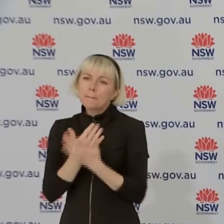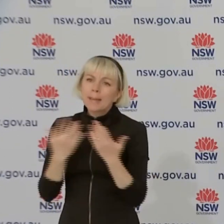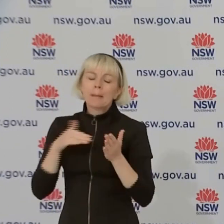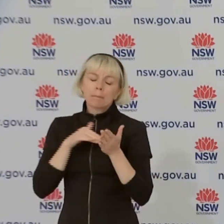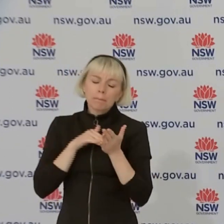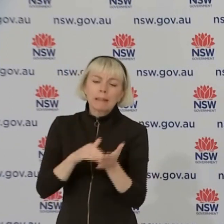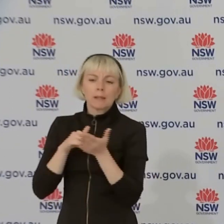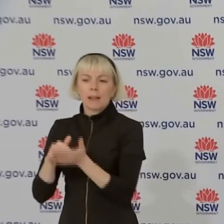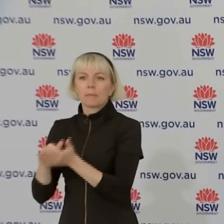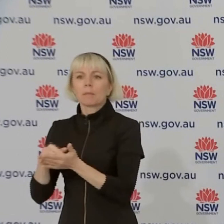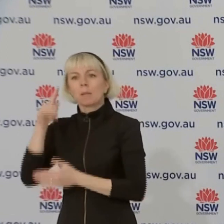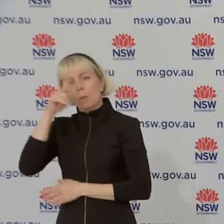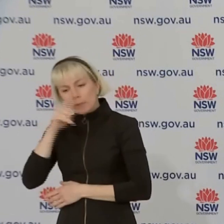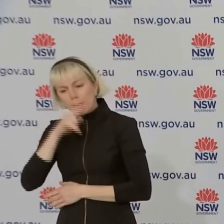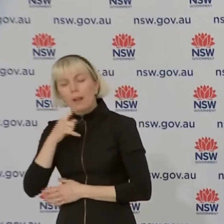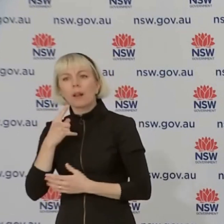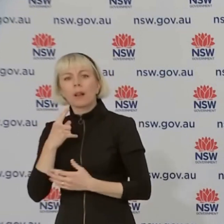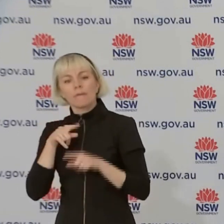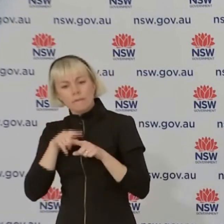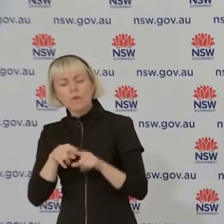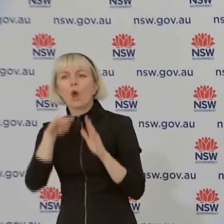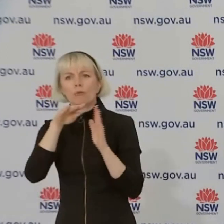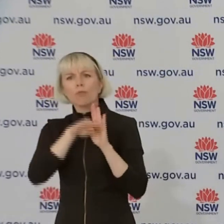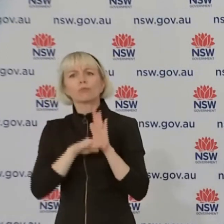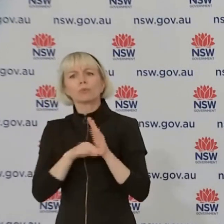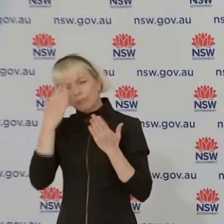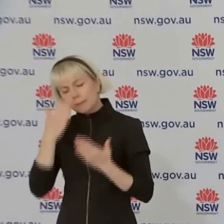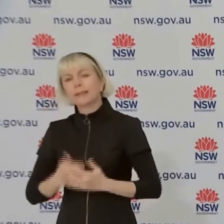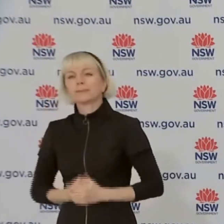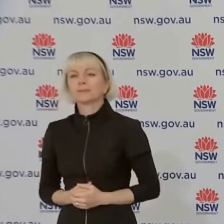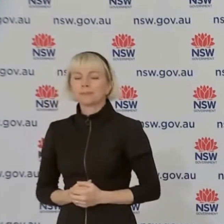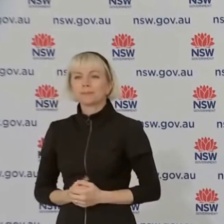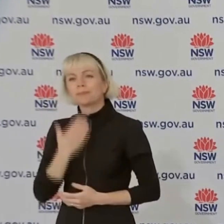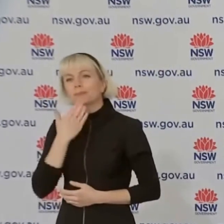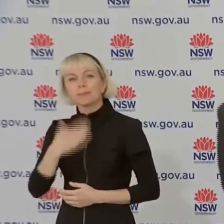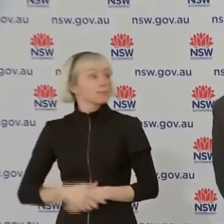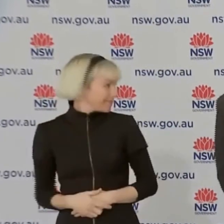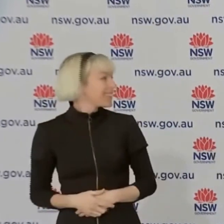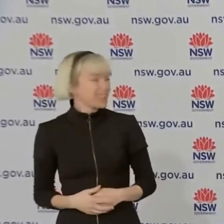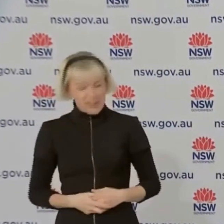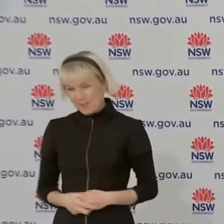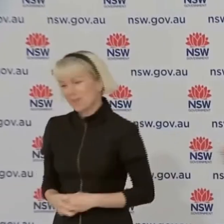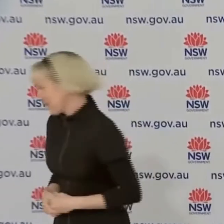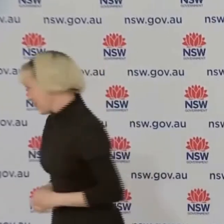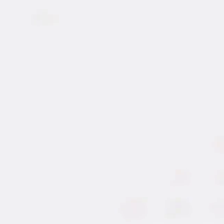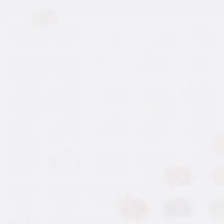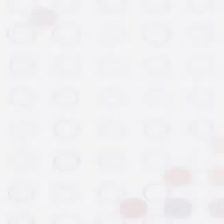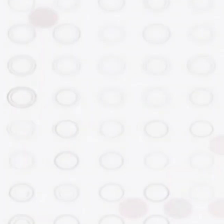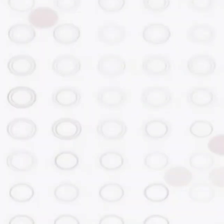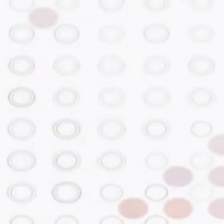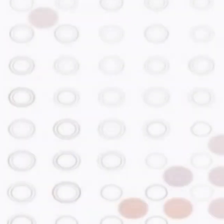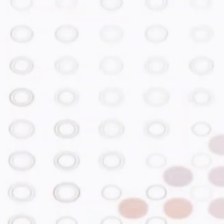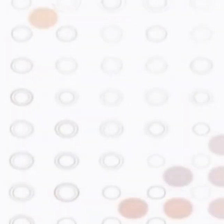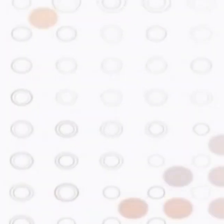of this situation as quickly as we can. Thanks, everyone. Thank you. Thanks again. Thank you.